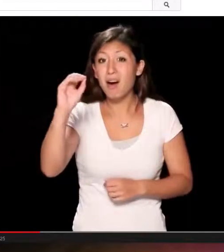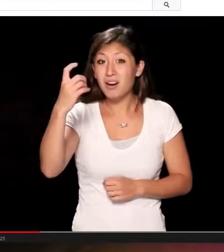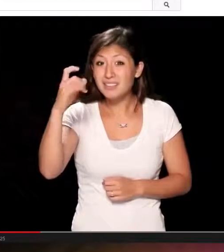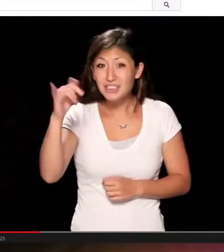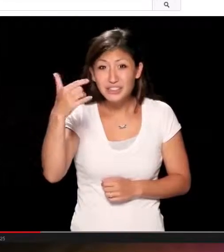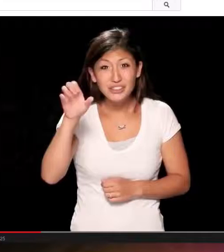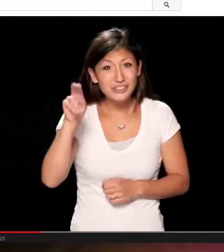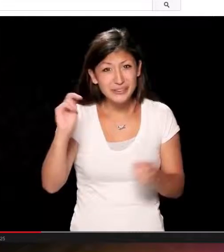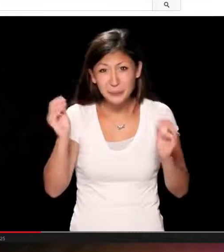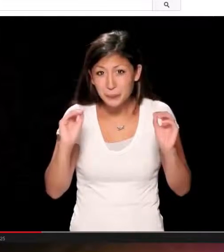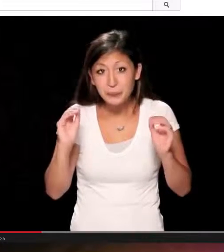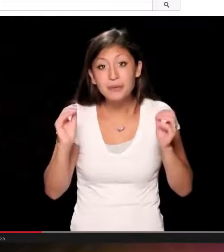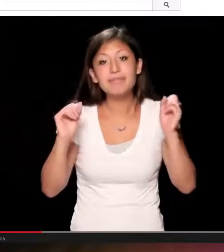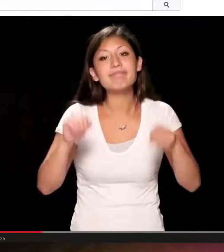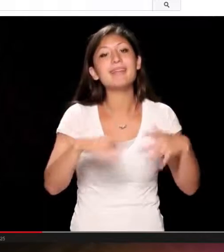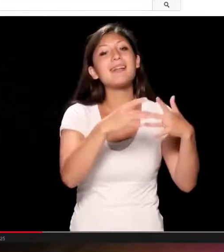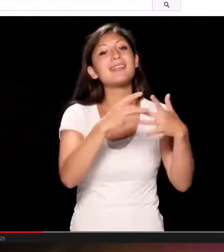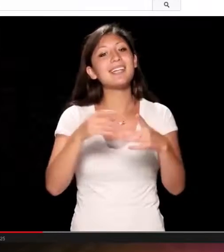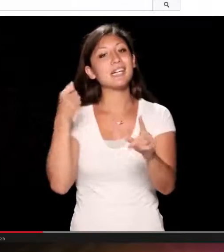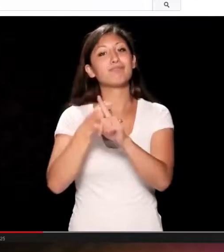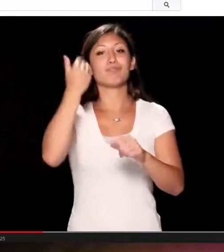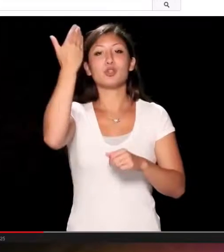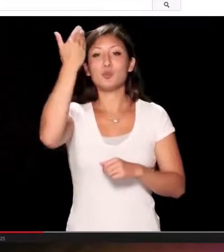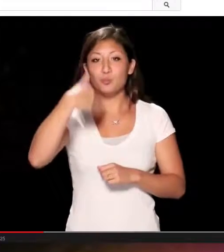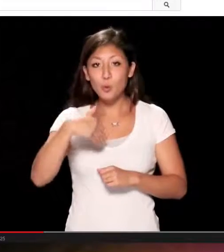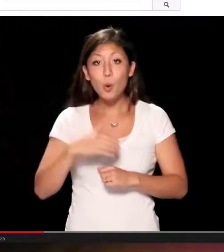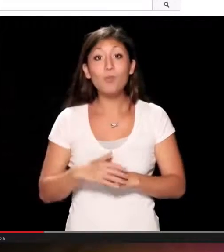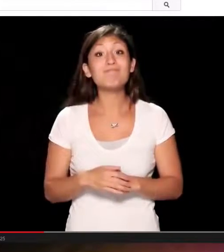cannot receive blood or oxygen,